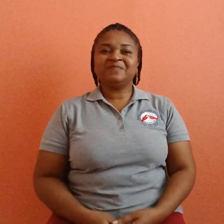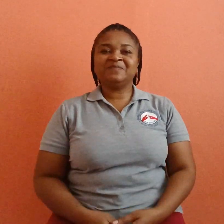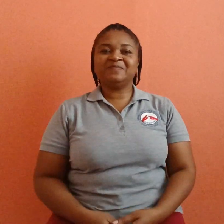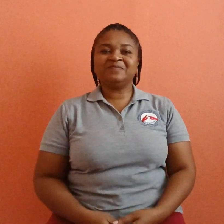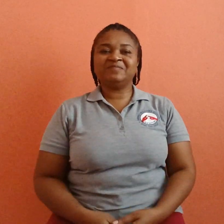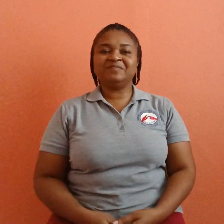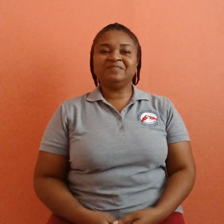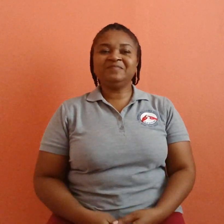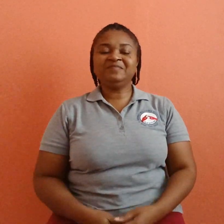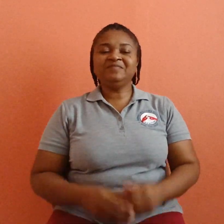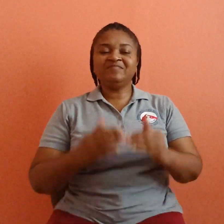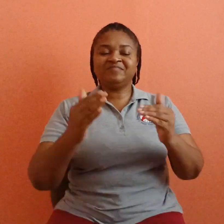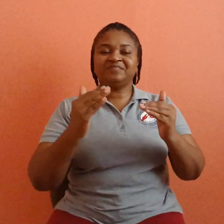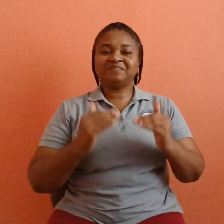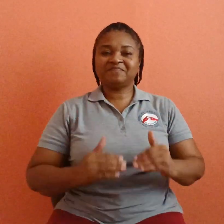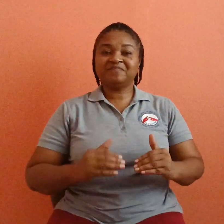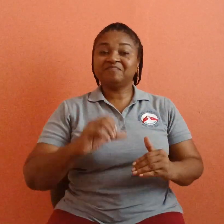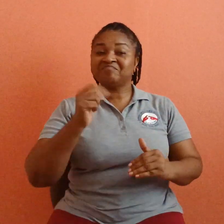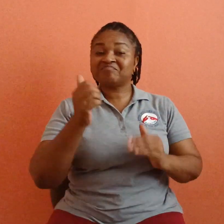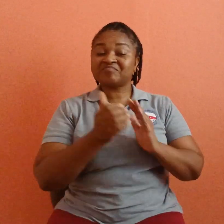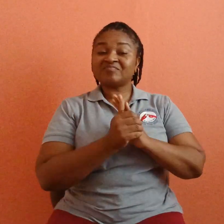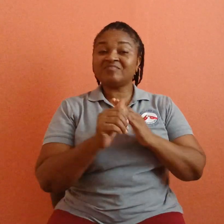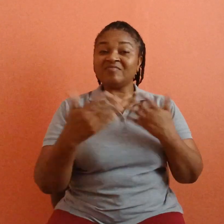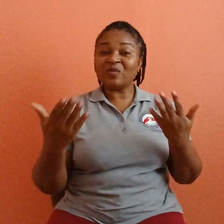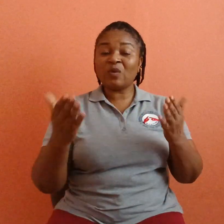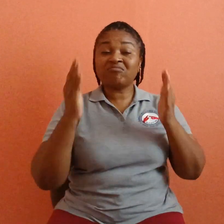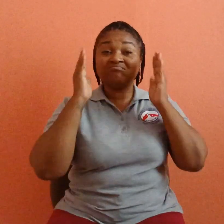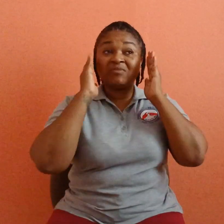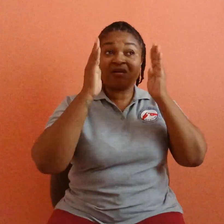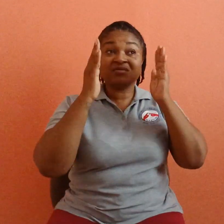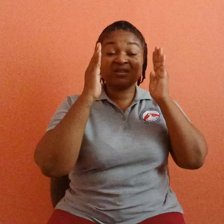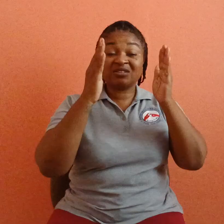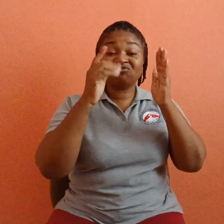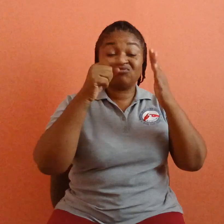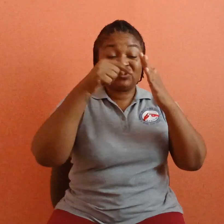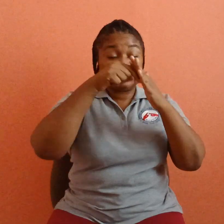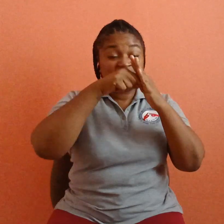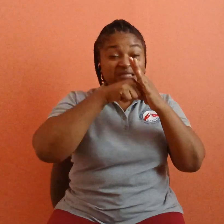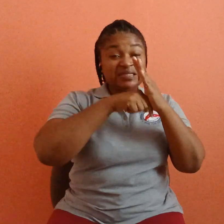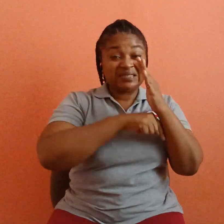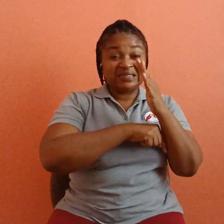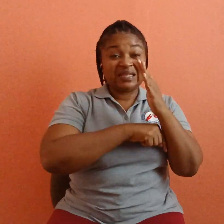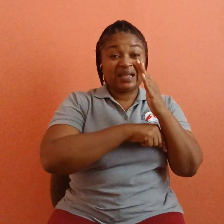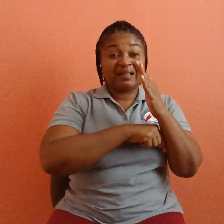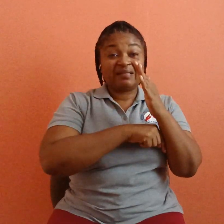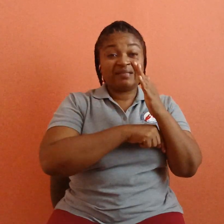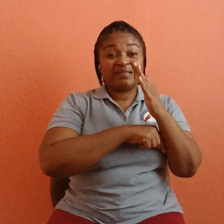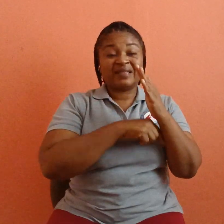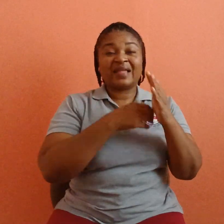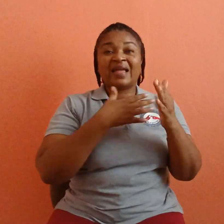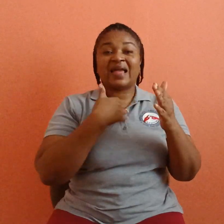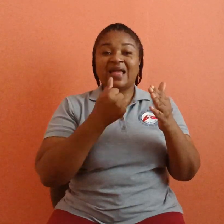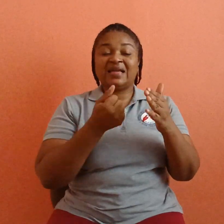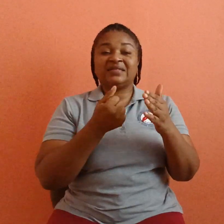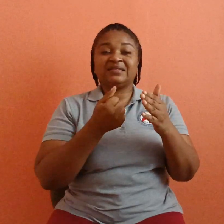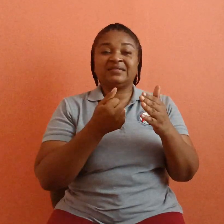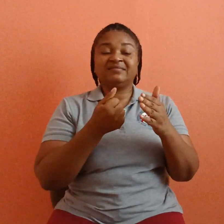Another skill that you can list is attention to detail and compliance.